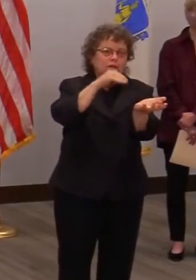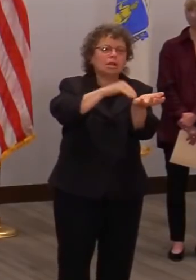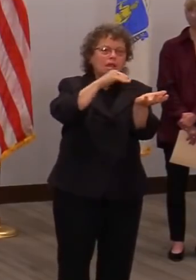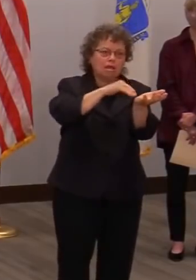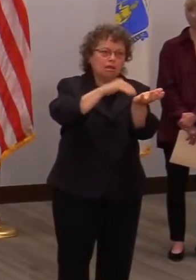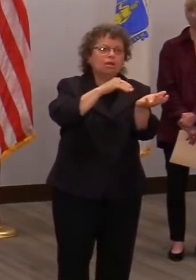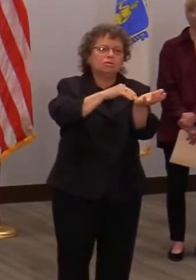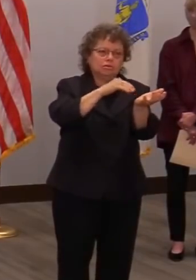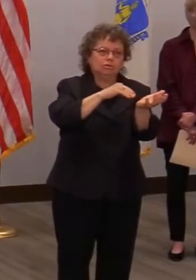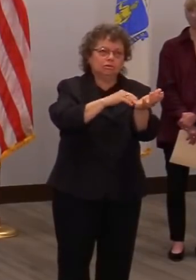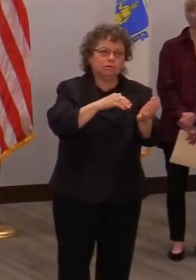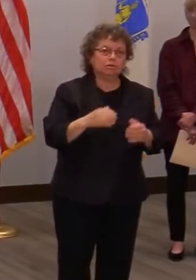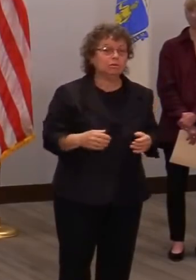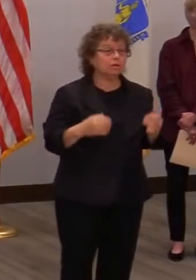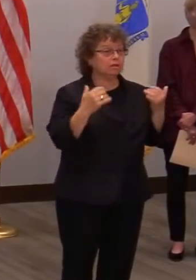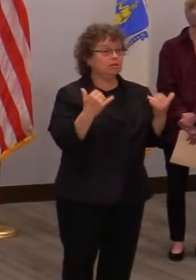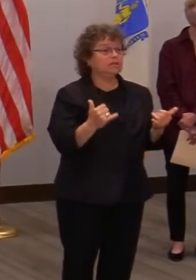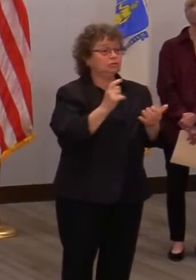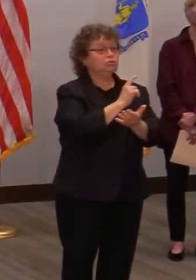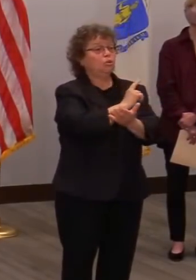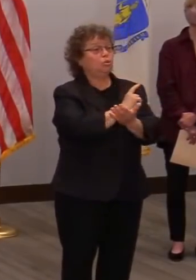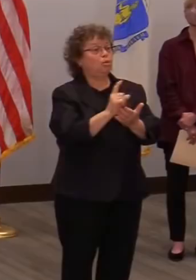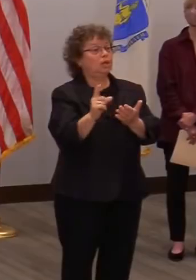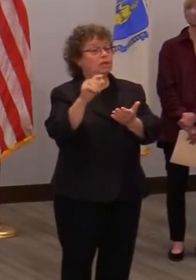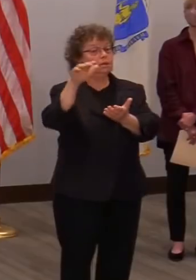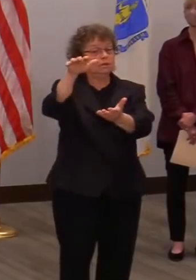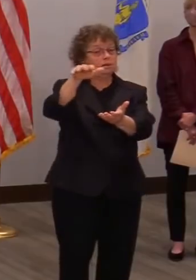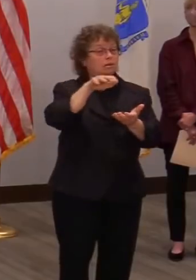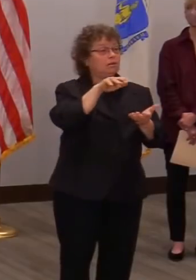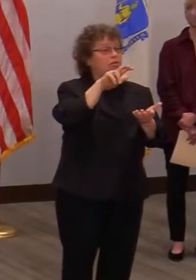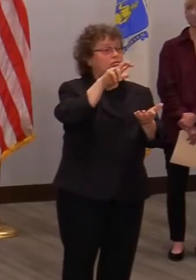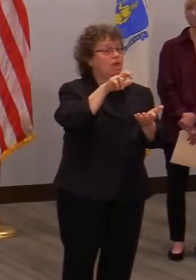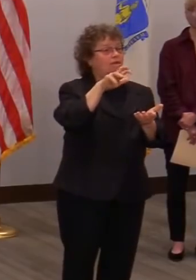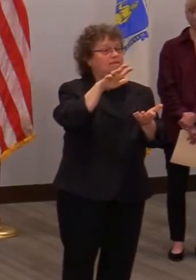week's allocation, it includes